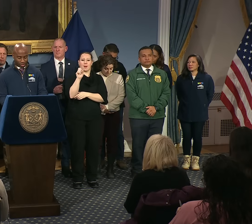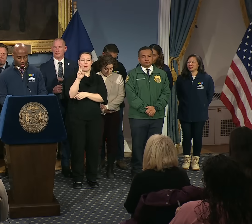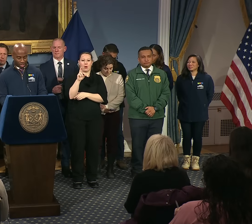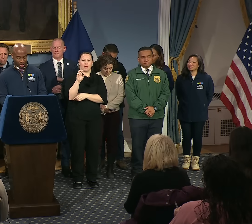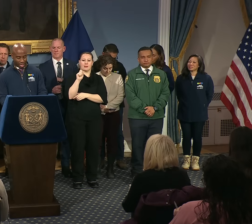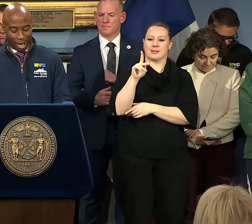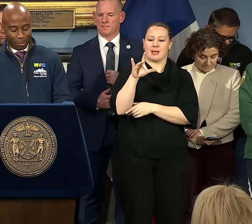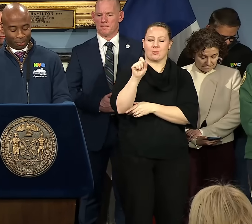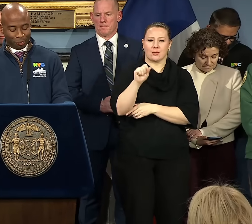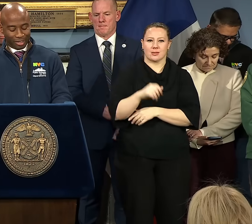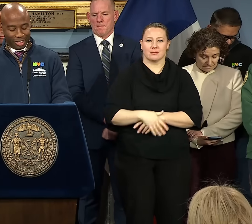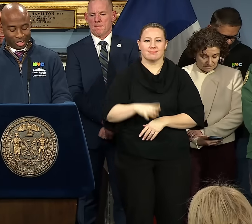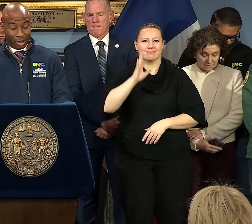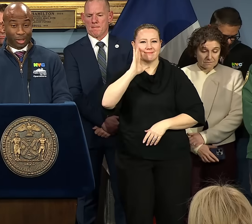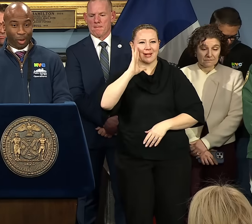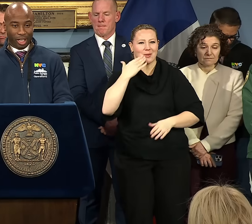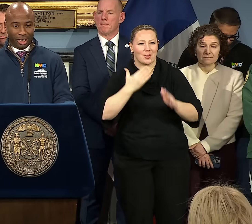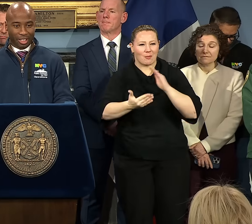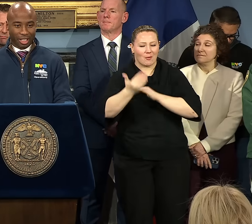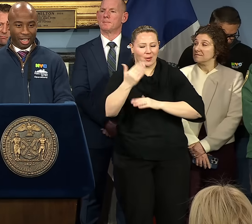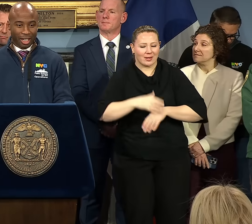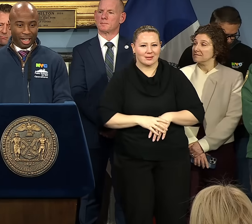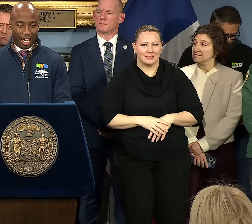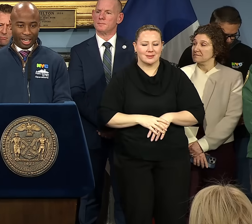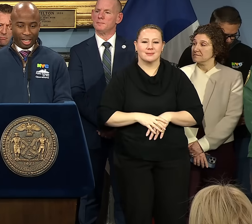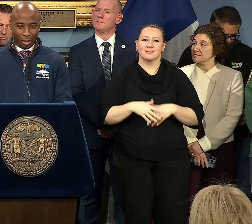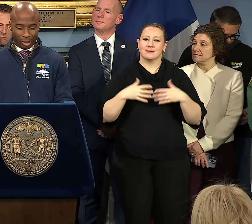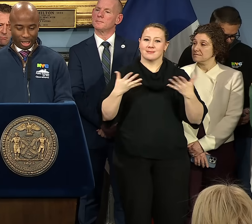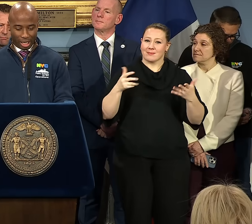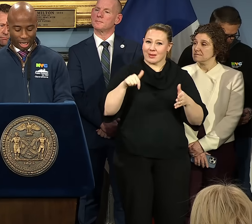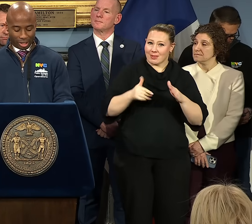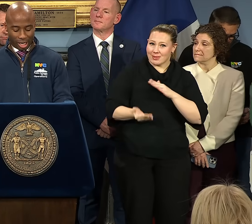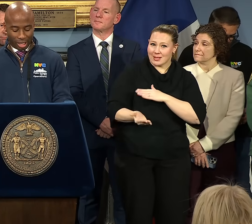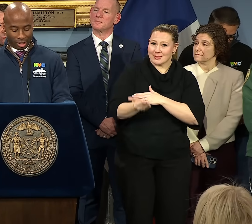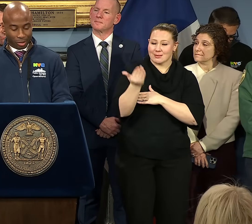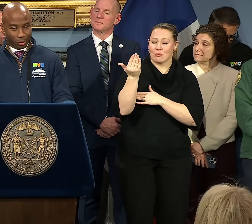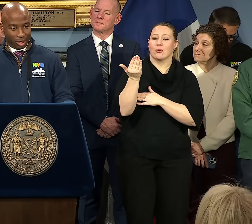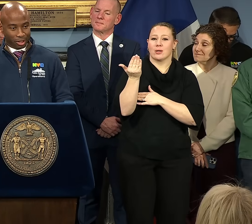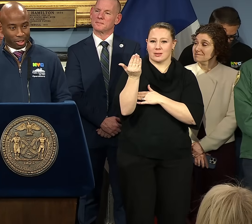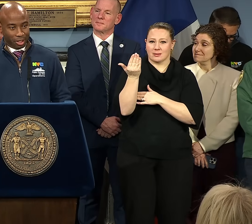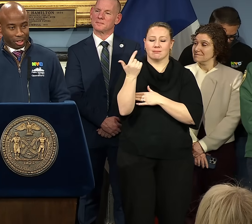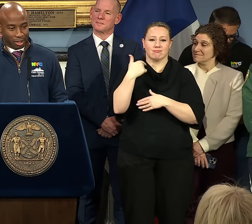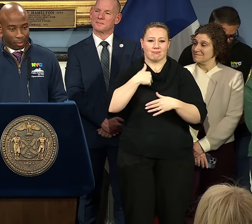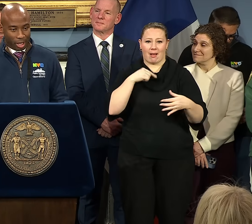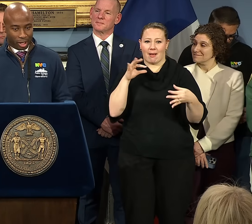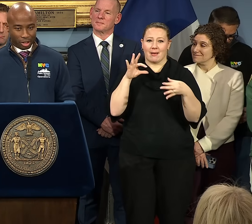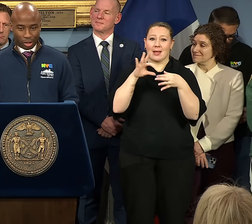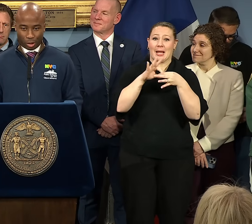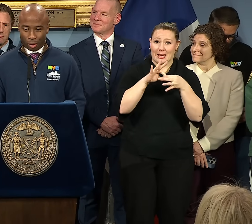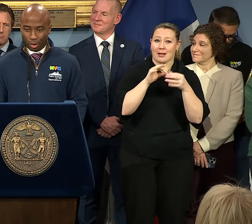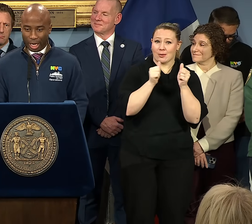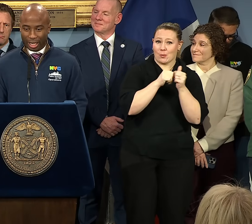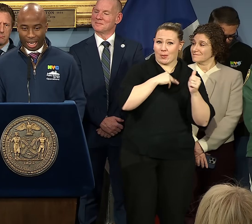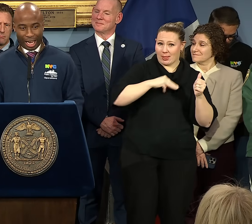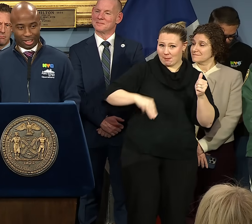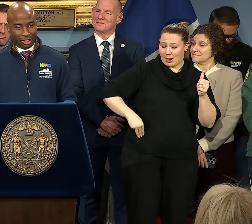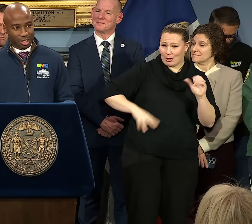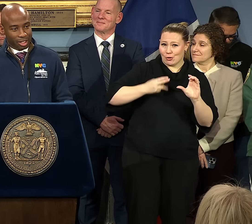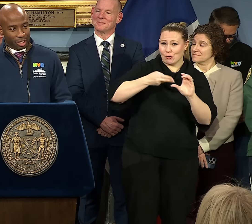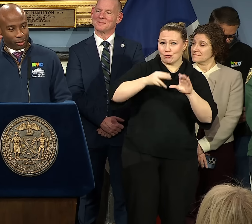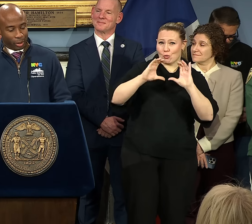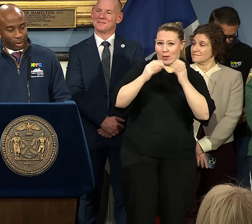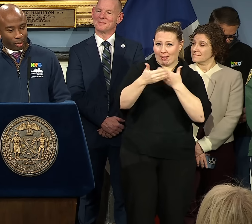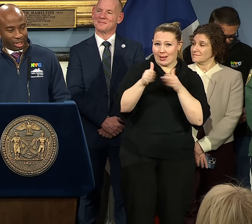Hello, good morning. So this morning, I not only logged on with the mayor to a